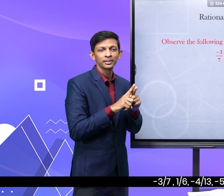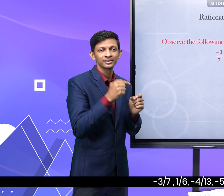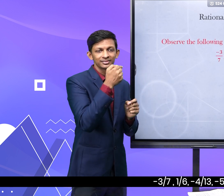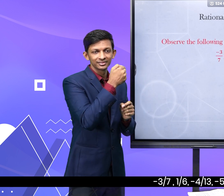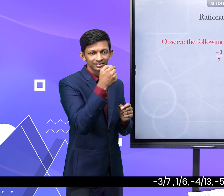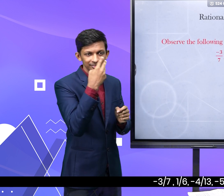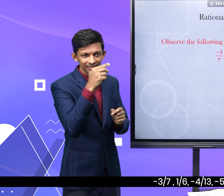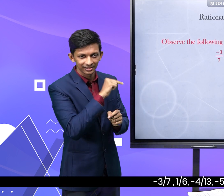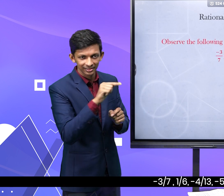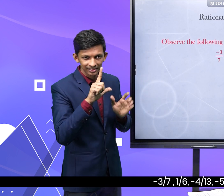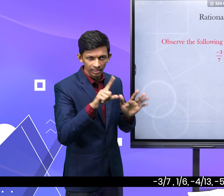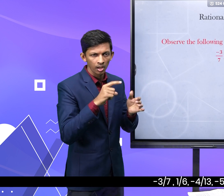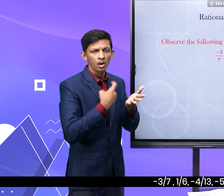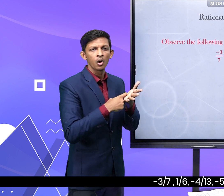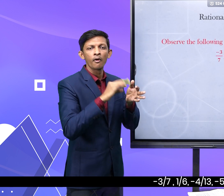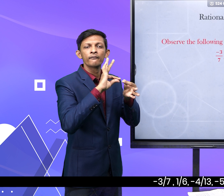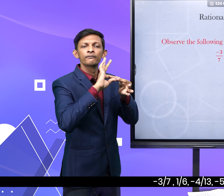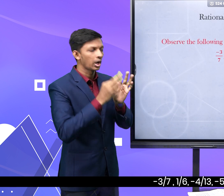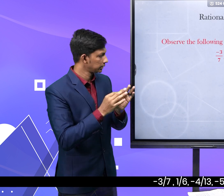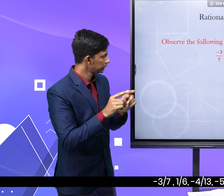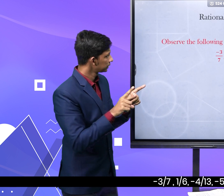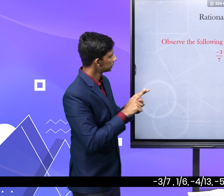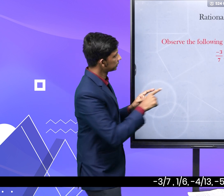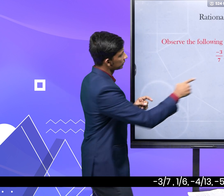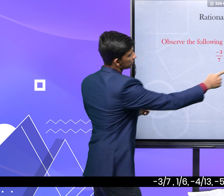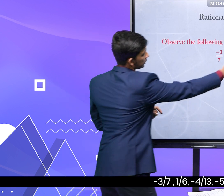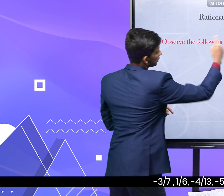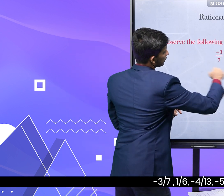minus 3 by 7, 1 by 6, minus 4 by 13, minus 50 by 51.